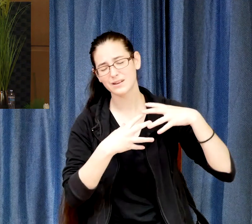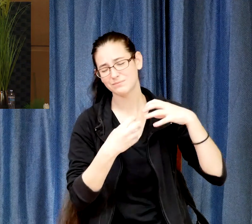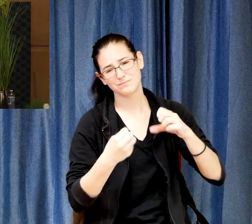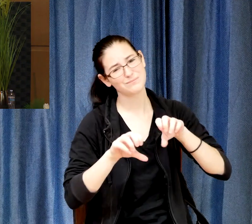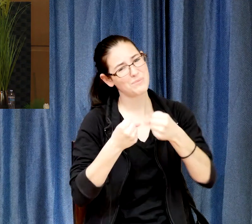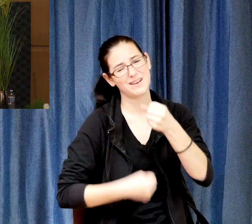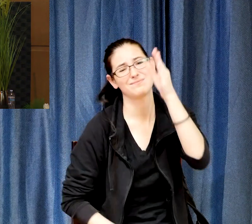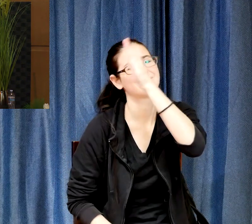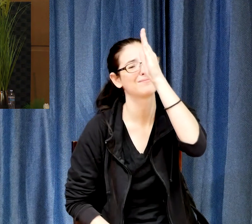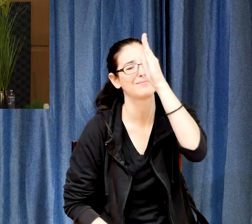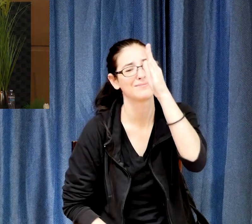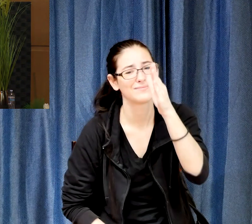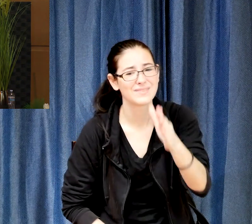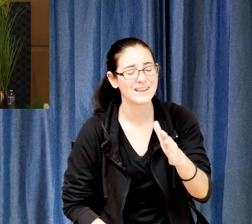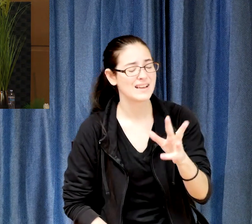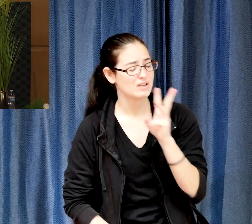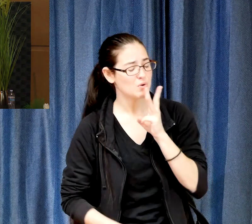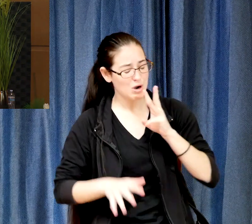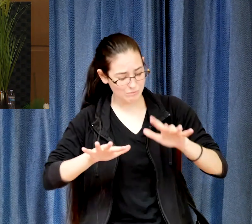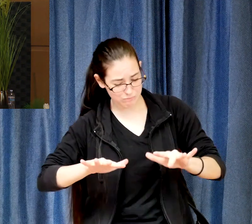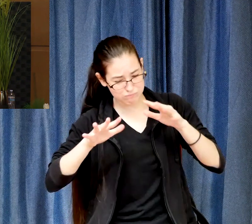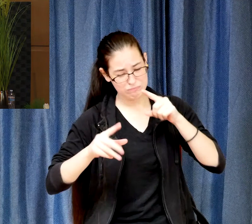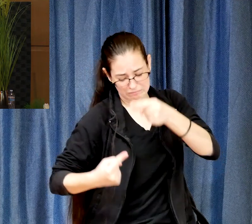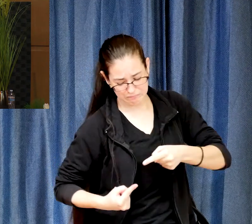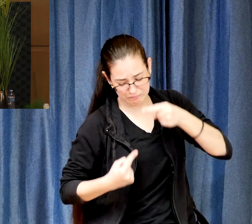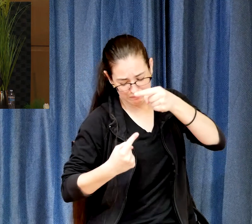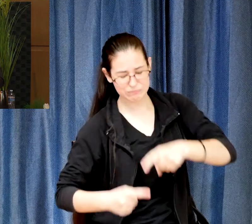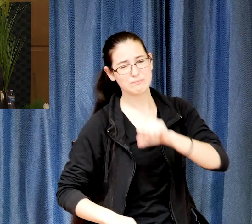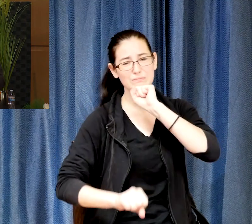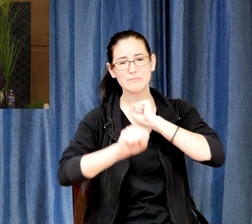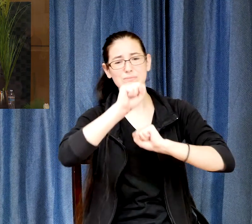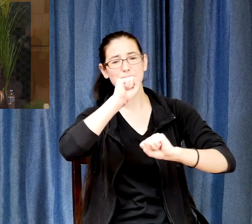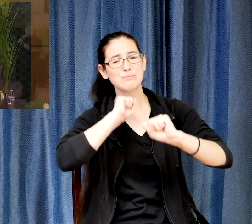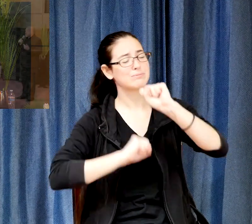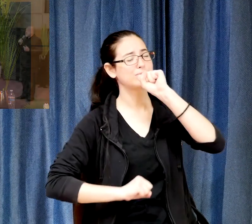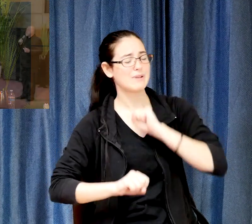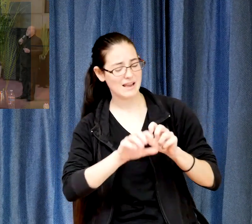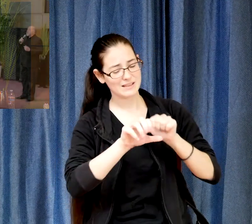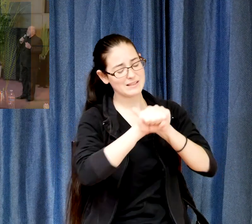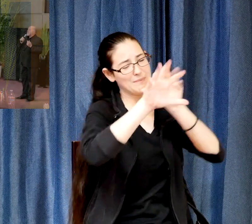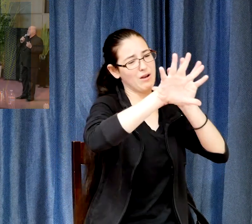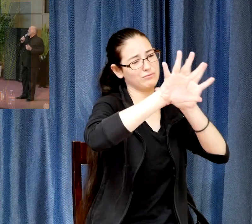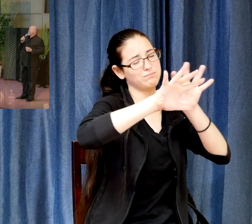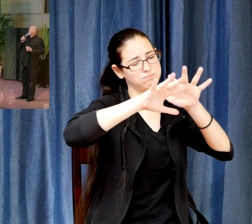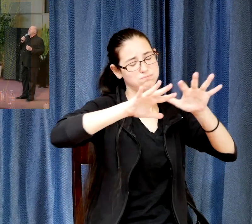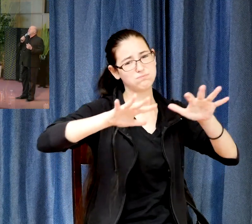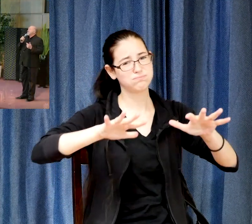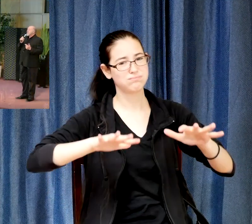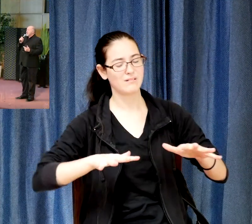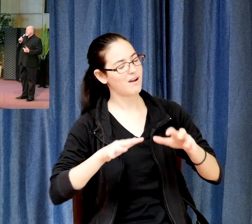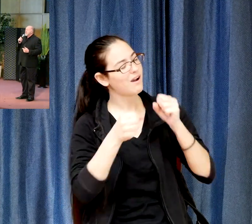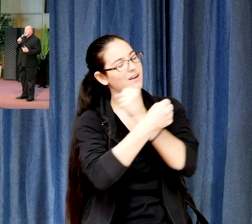break. As the water rises and the mountains shake, our love